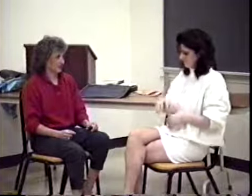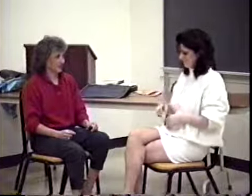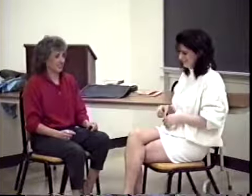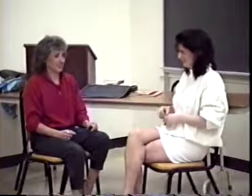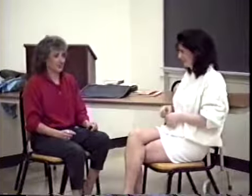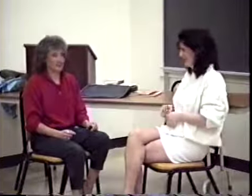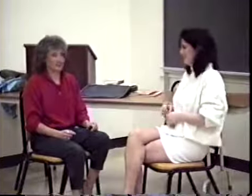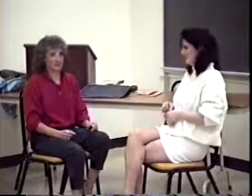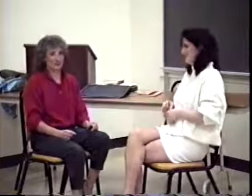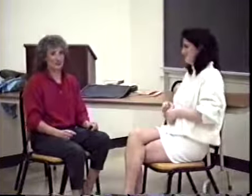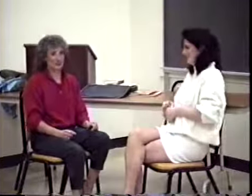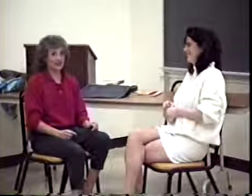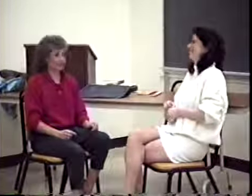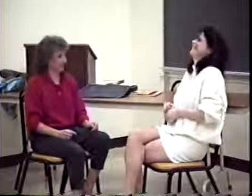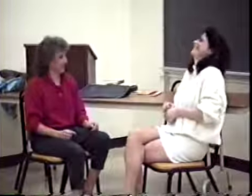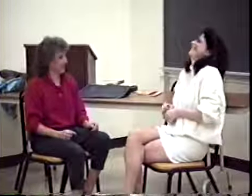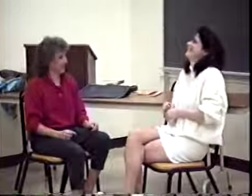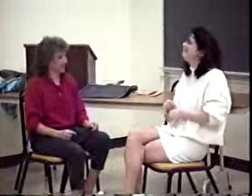She said the horse is no good.